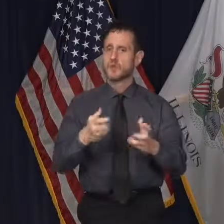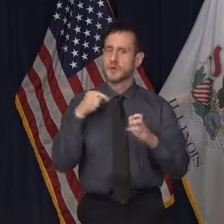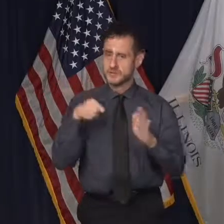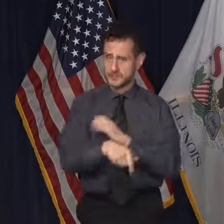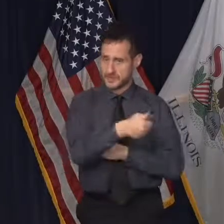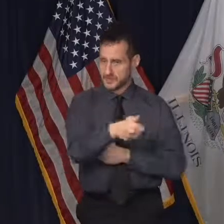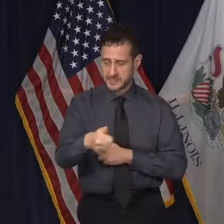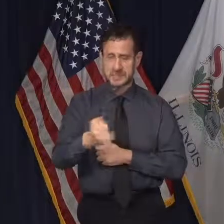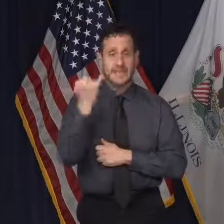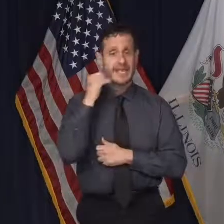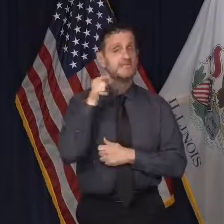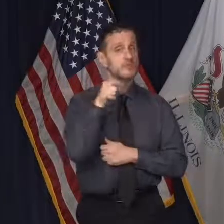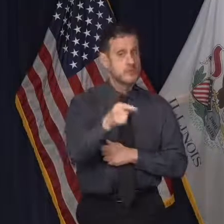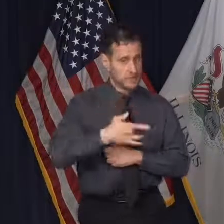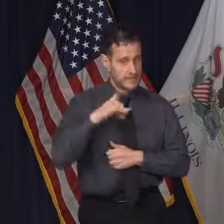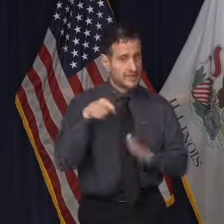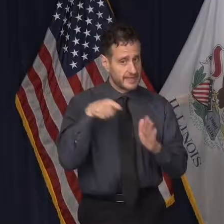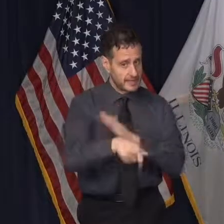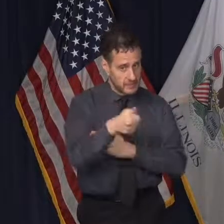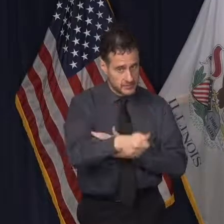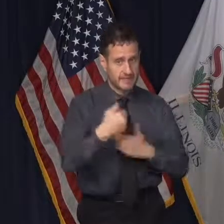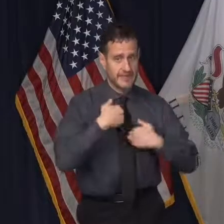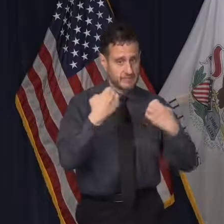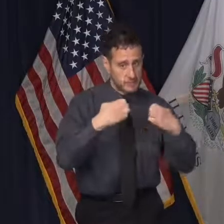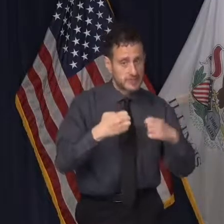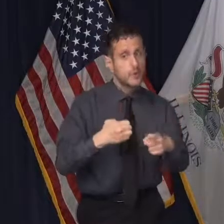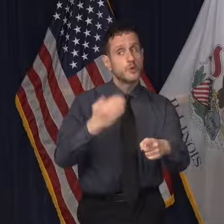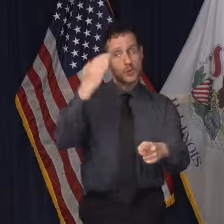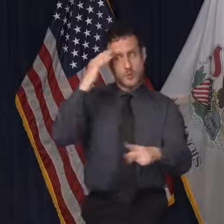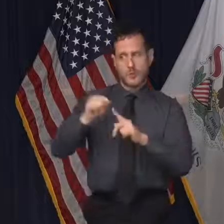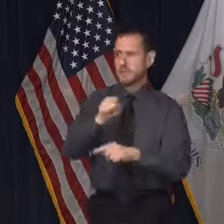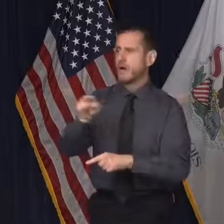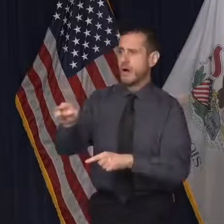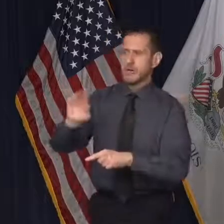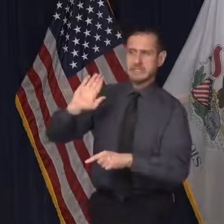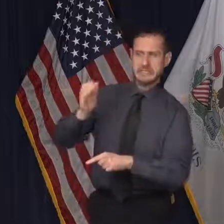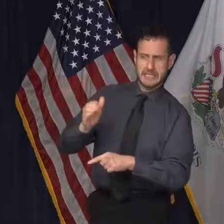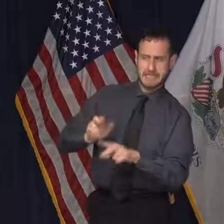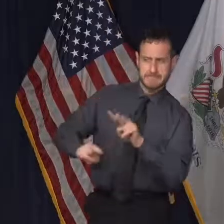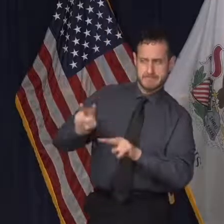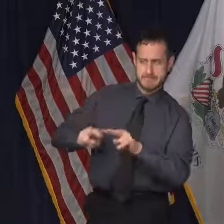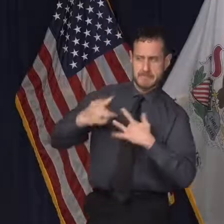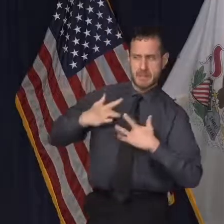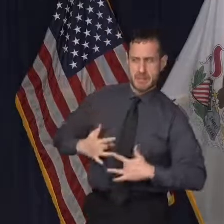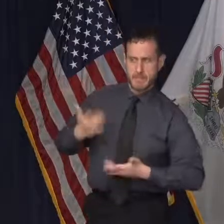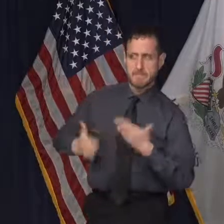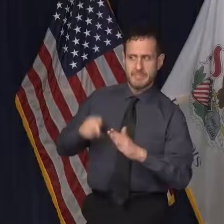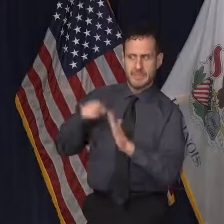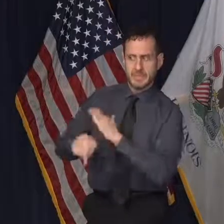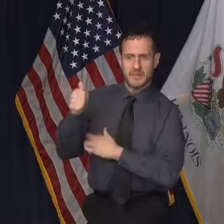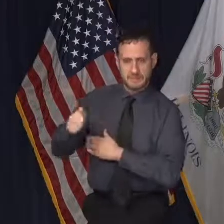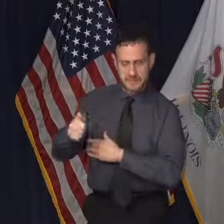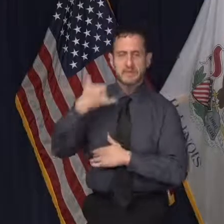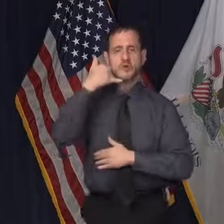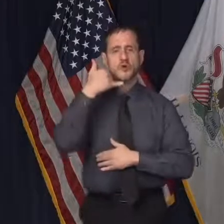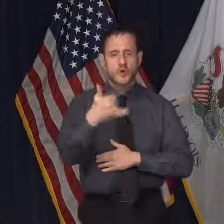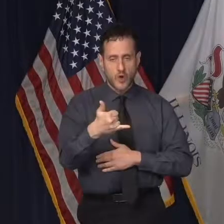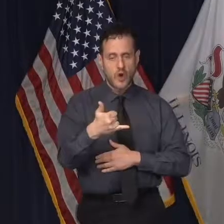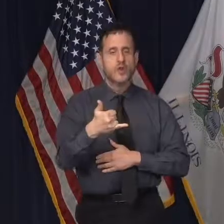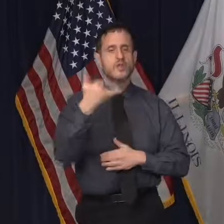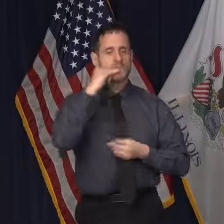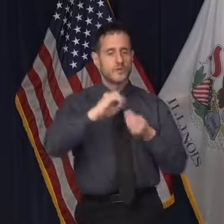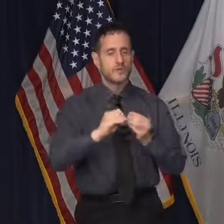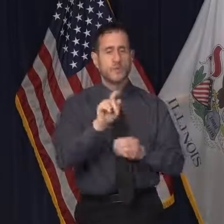know is in an emergency situation, please call the National Suicide Prevention Lifeline at